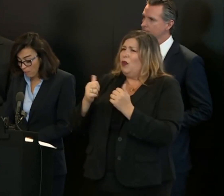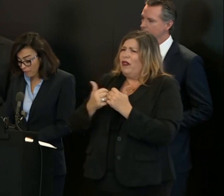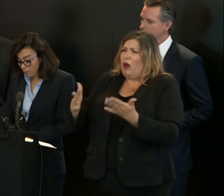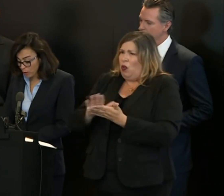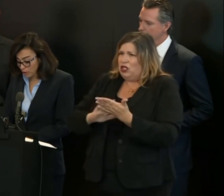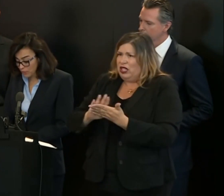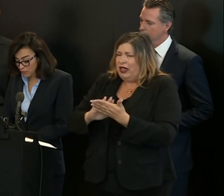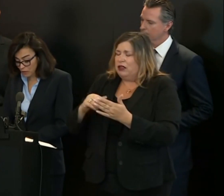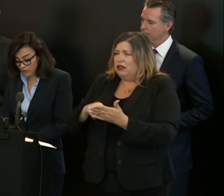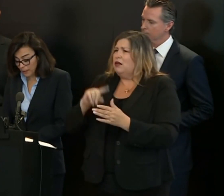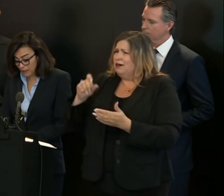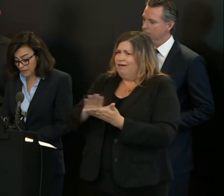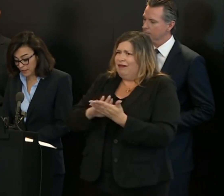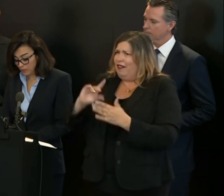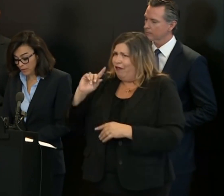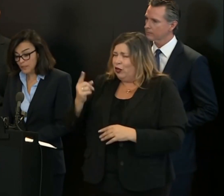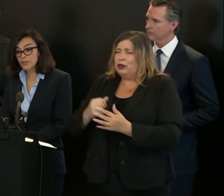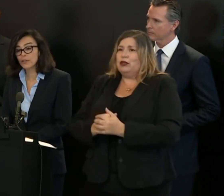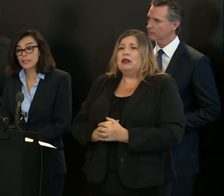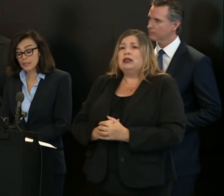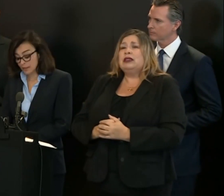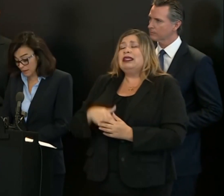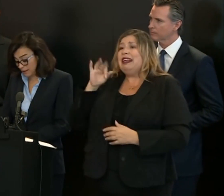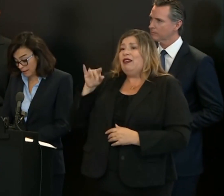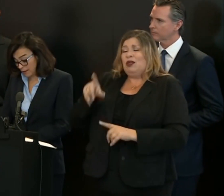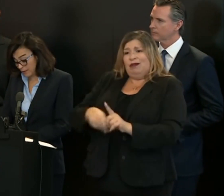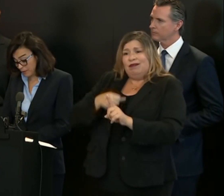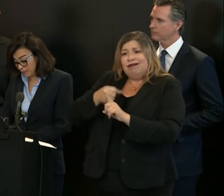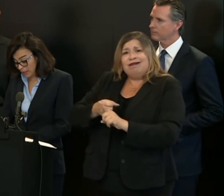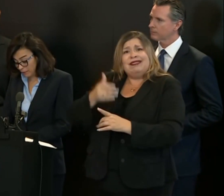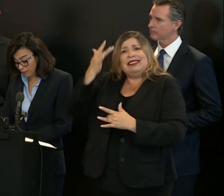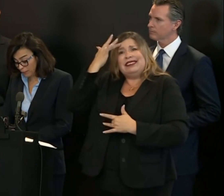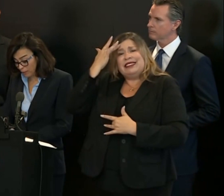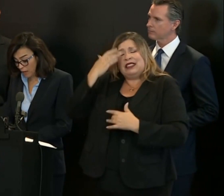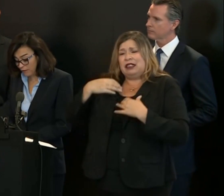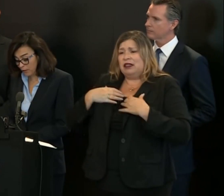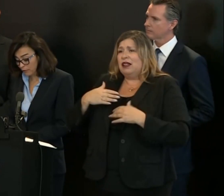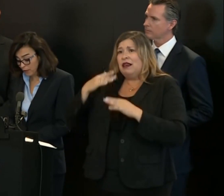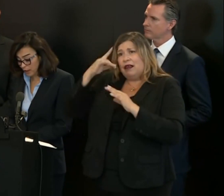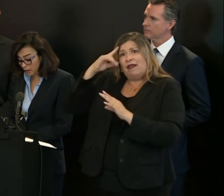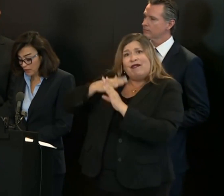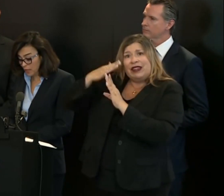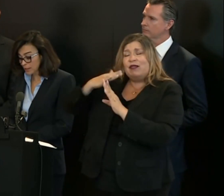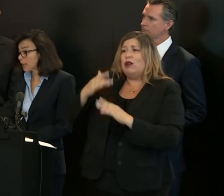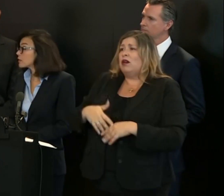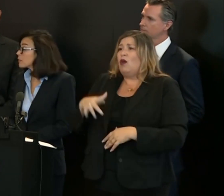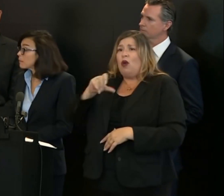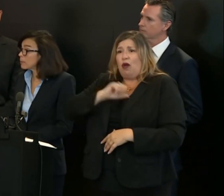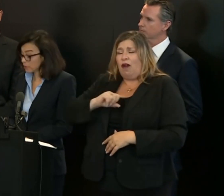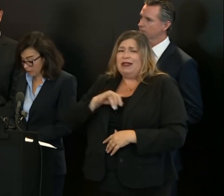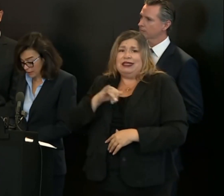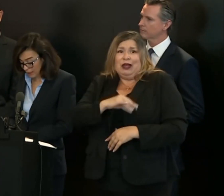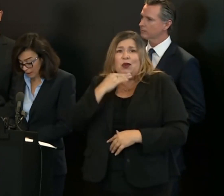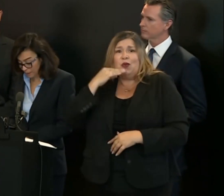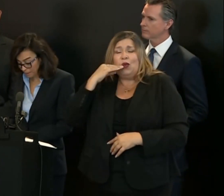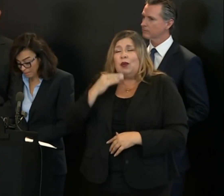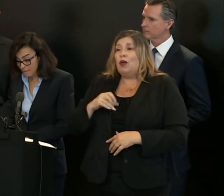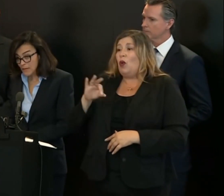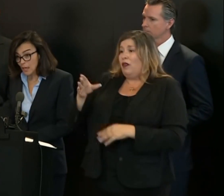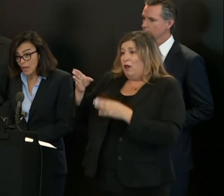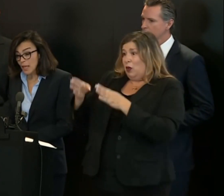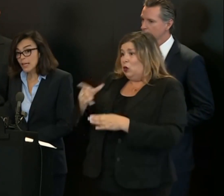at home from work or school if you become sick with respiratory symptoms like a fever or cough, and avoiding close contact with people who are